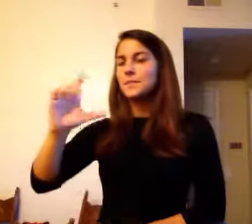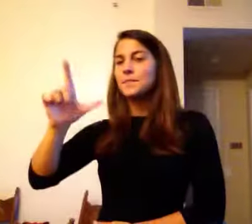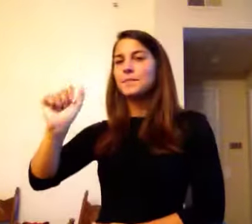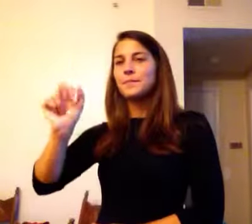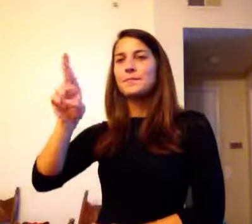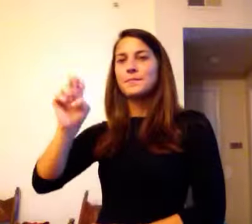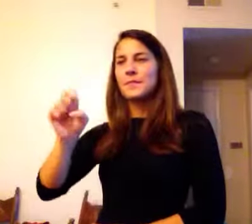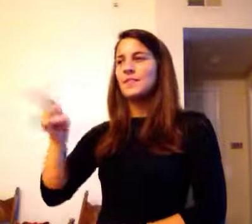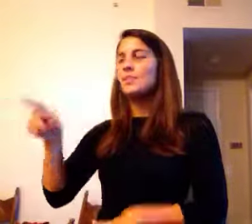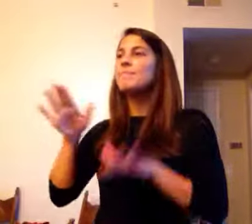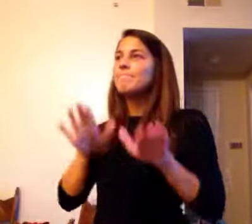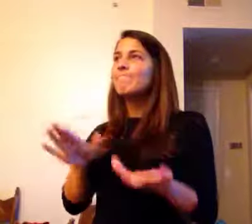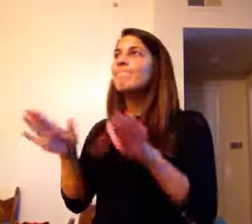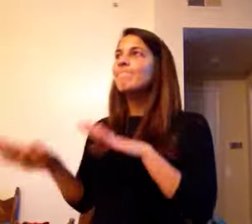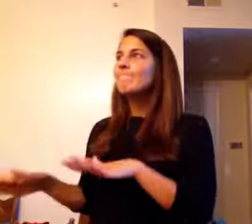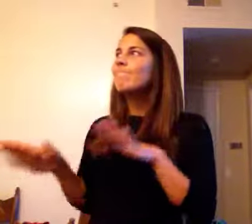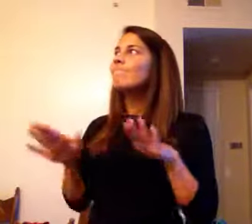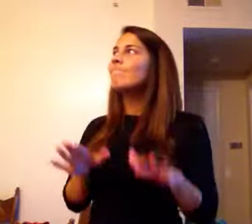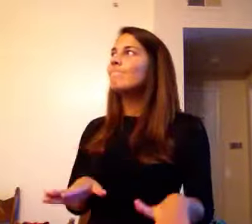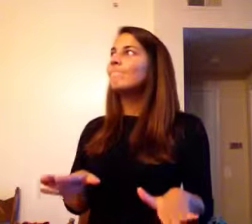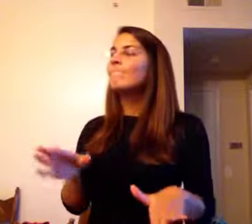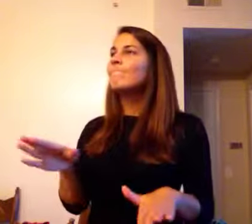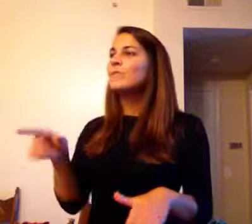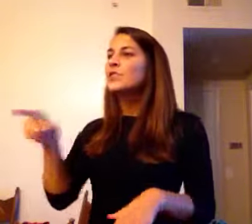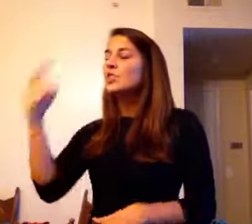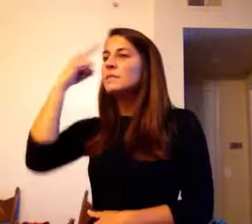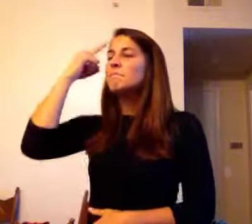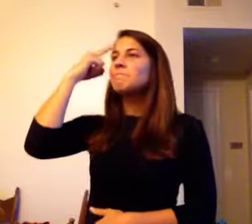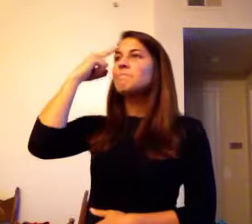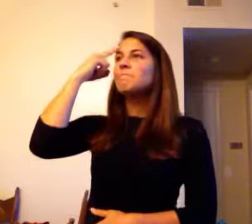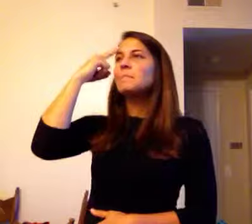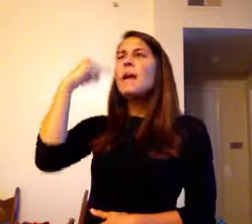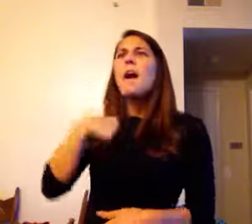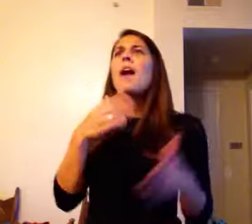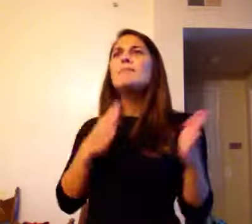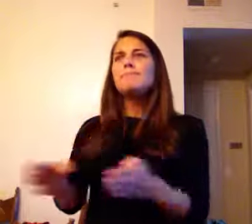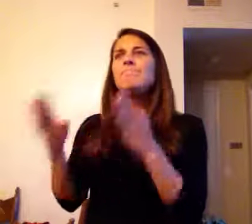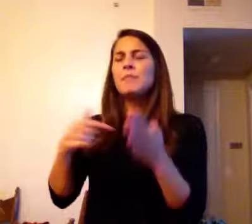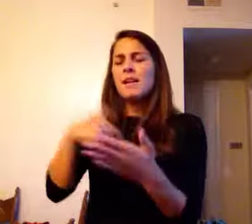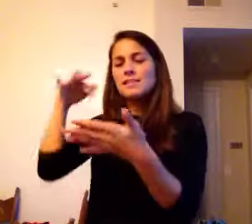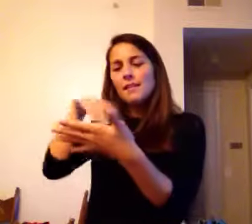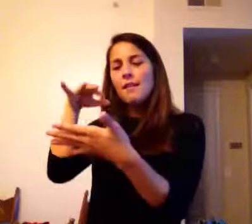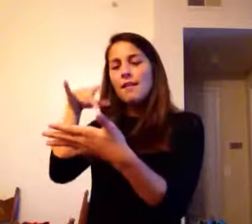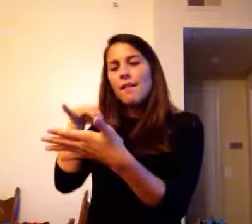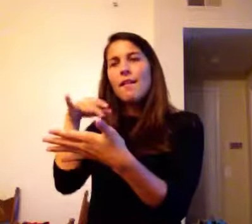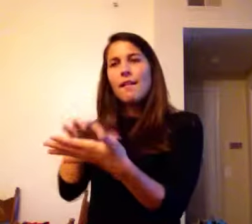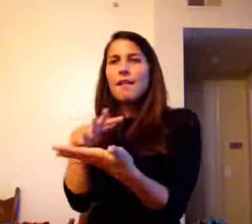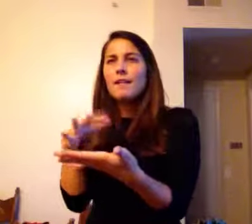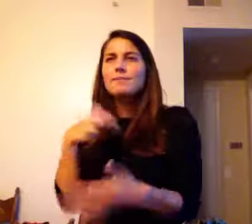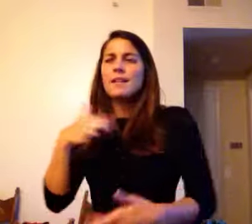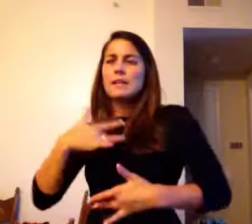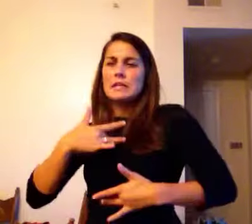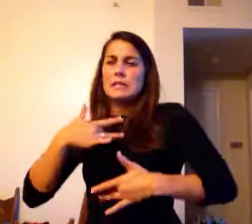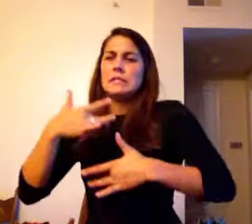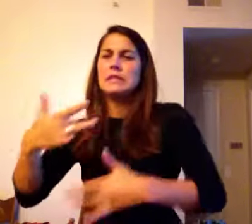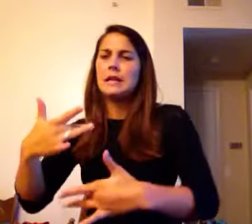she is probably better prepared than other students in the class, and that she has usually done well on quizzes before. So